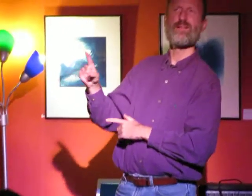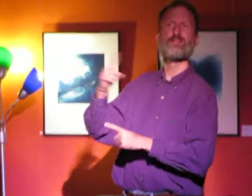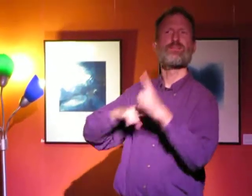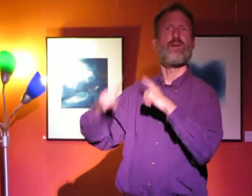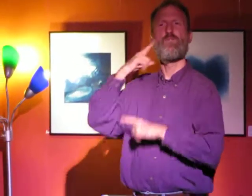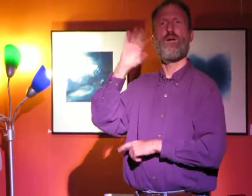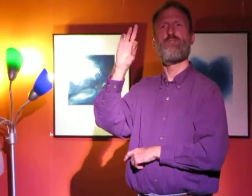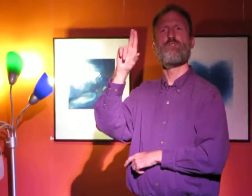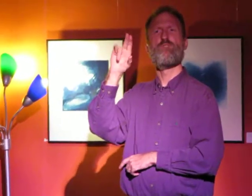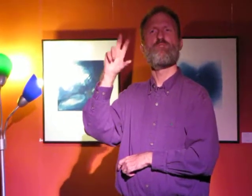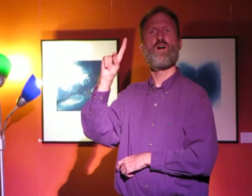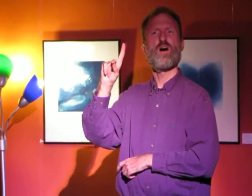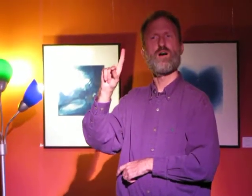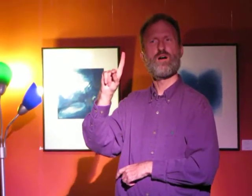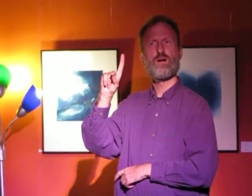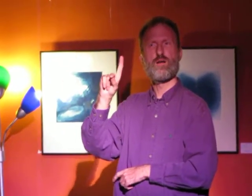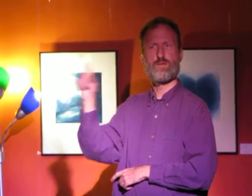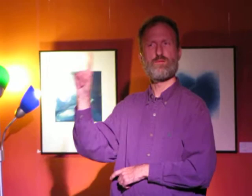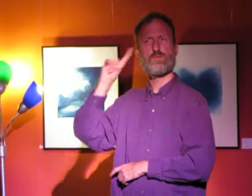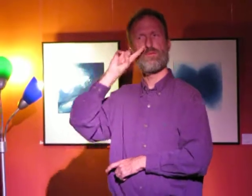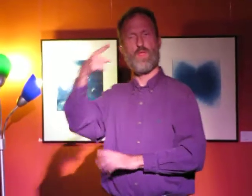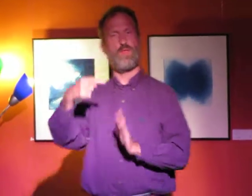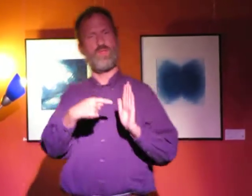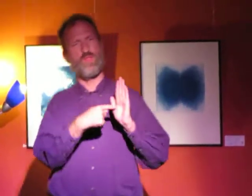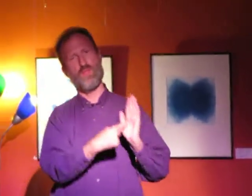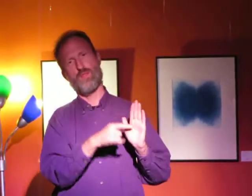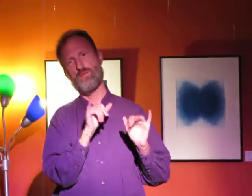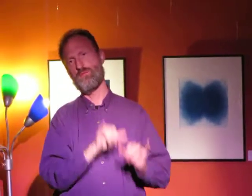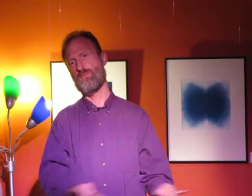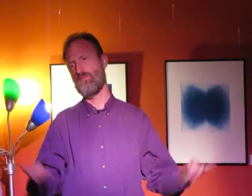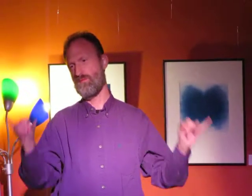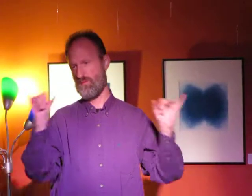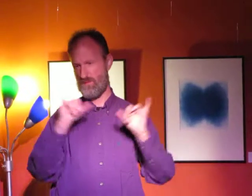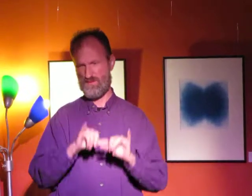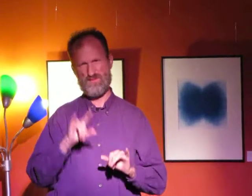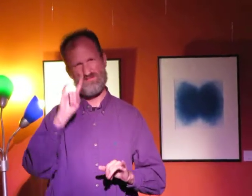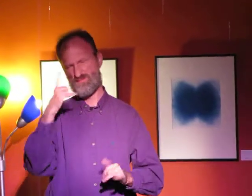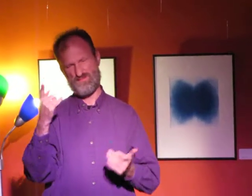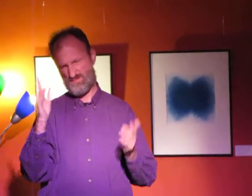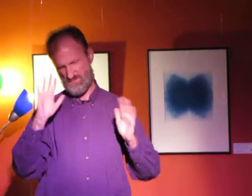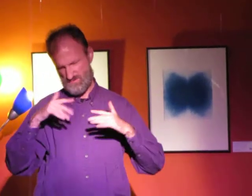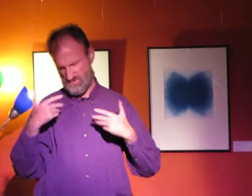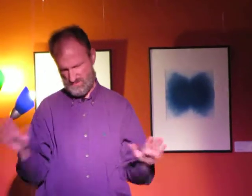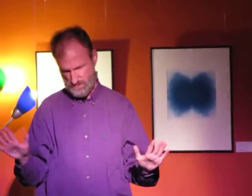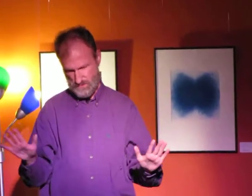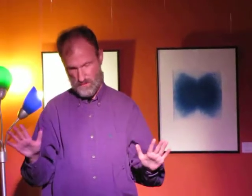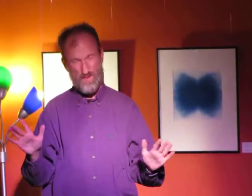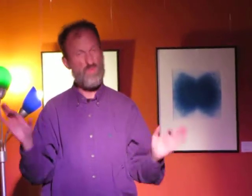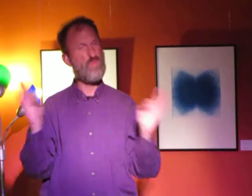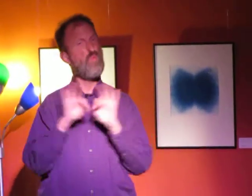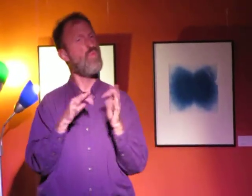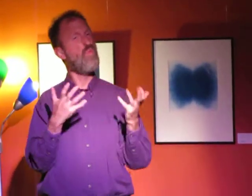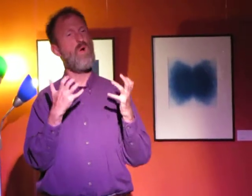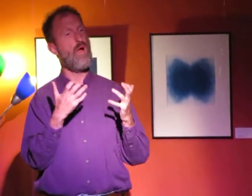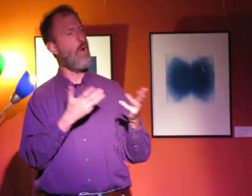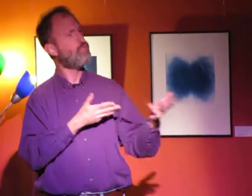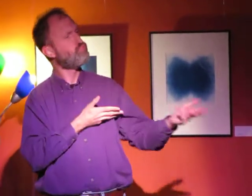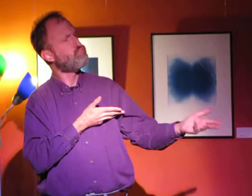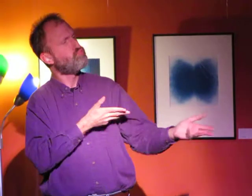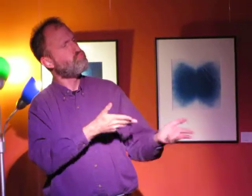Do not ask him to sign for fuck. He is tired of showing how. He wants sincere